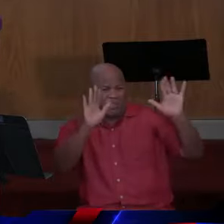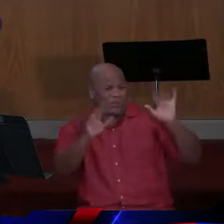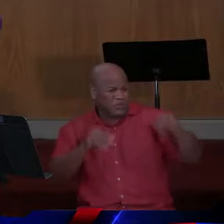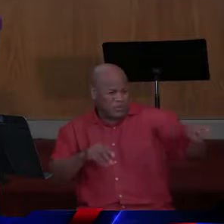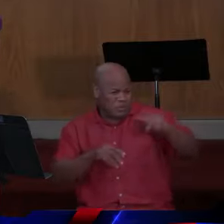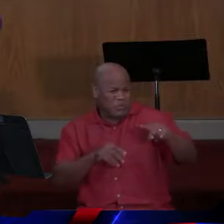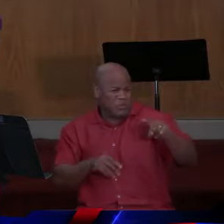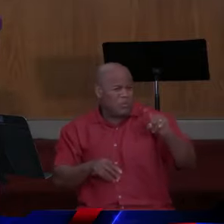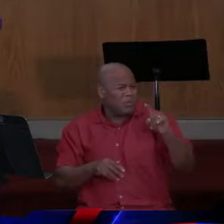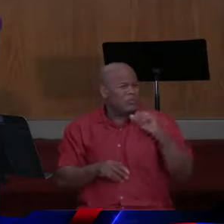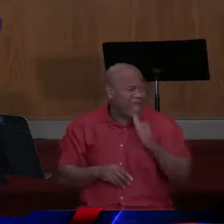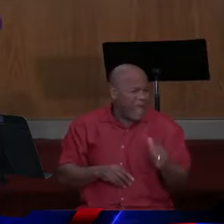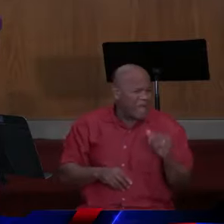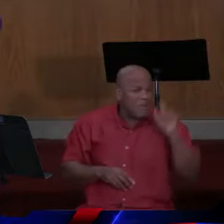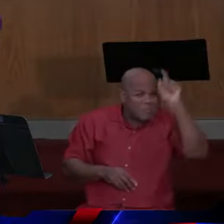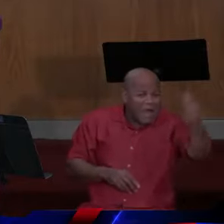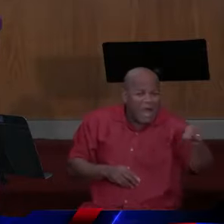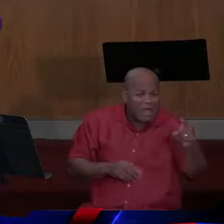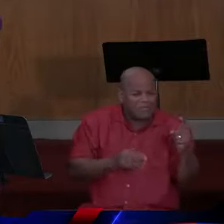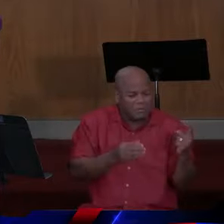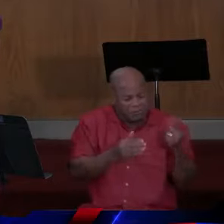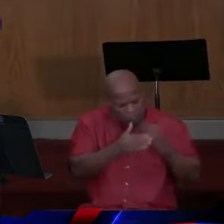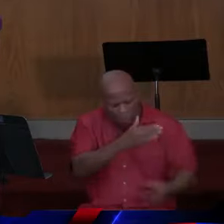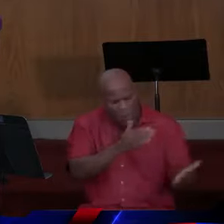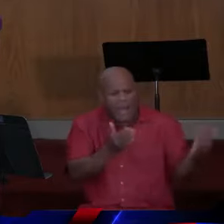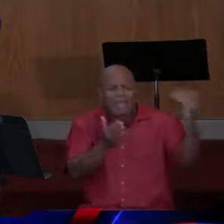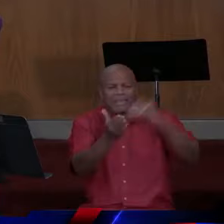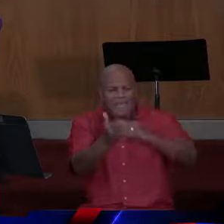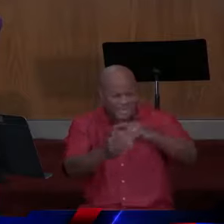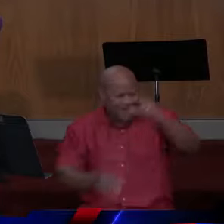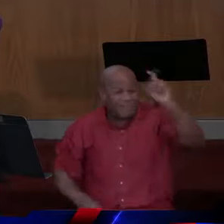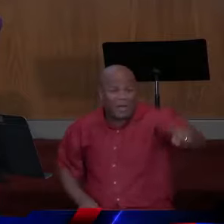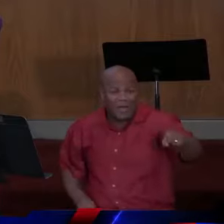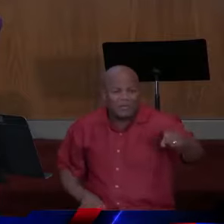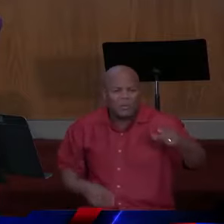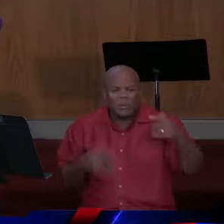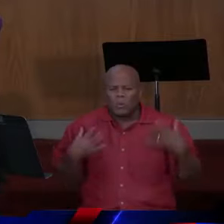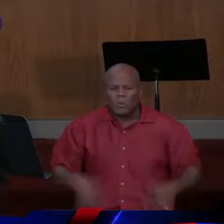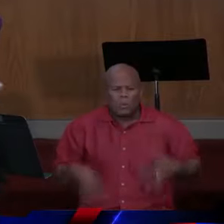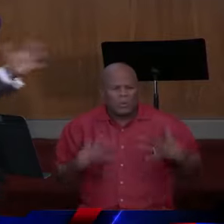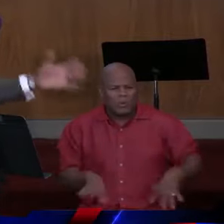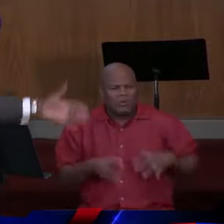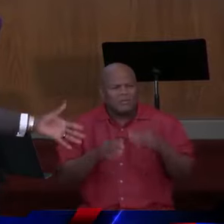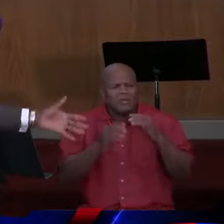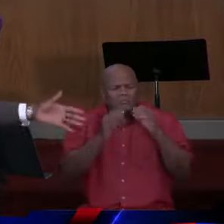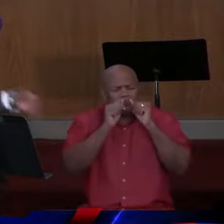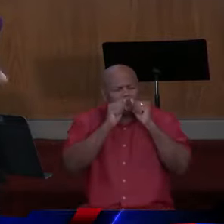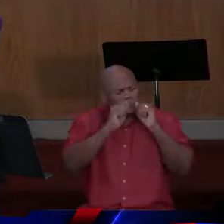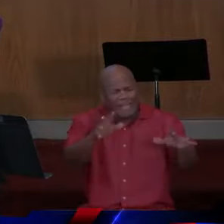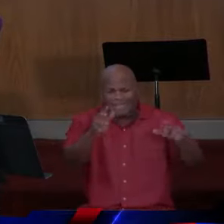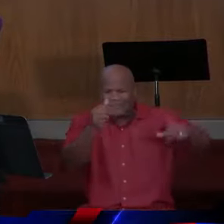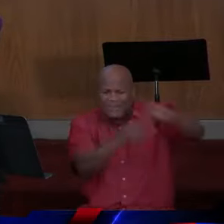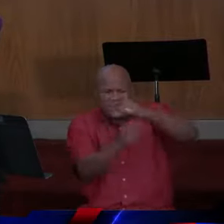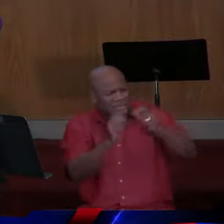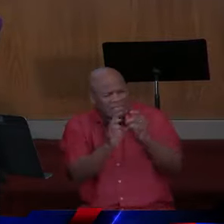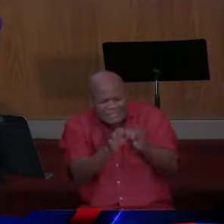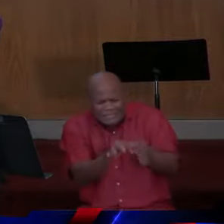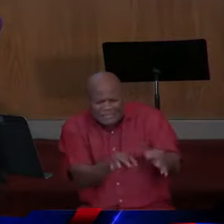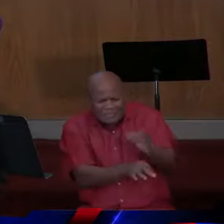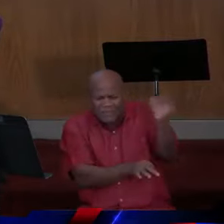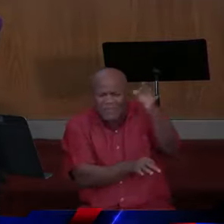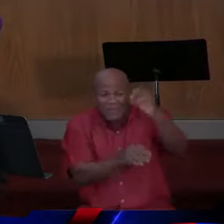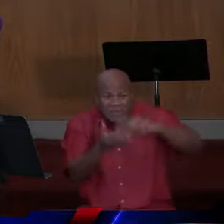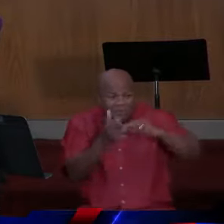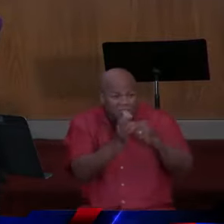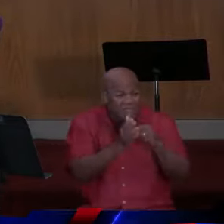be born again. I tell you, it's a blessed fellowship, but it's a spiritual fellowship. And I'm not just talking